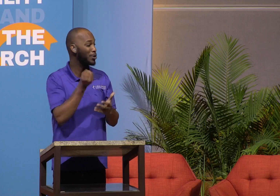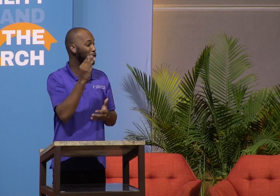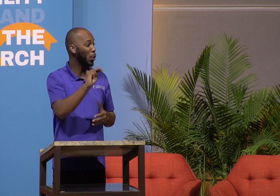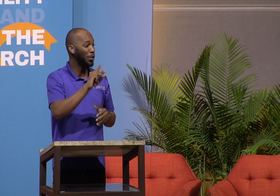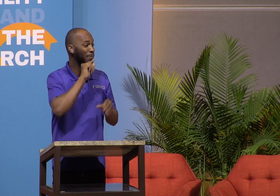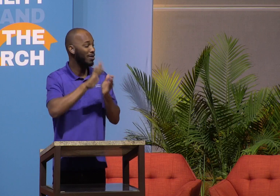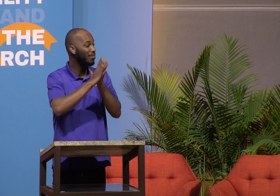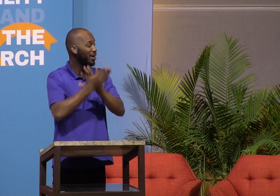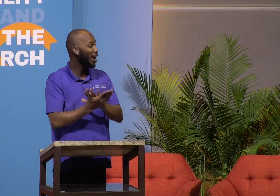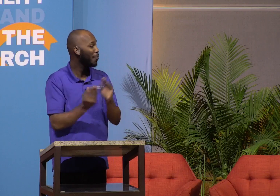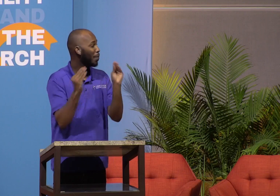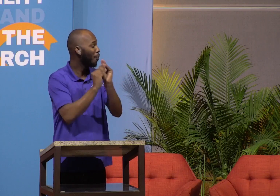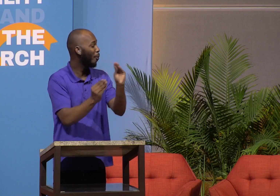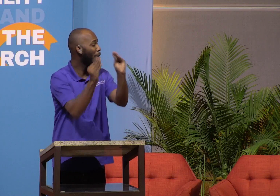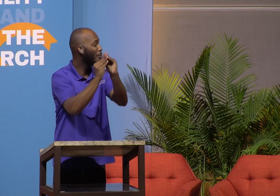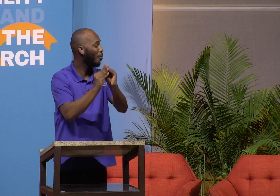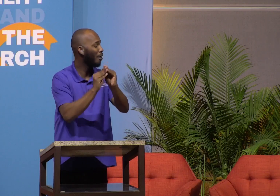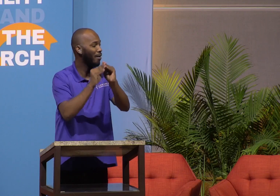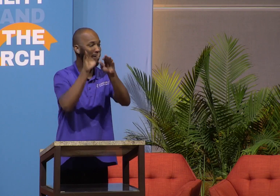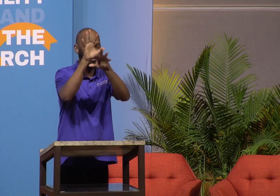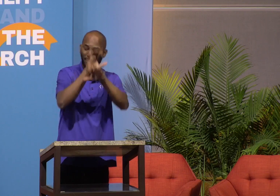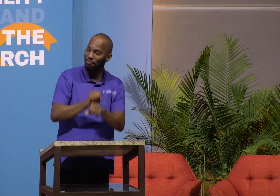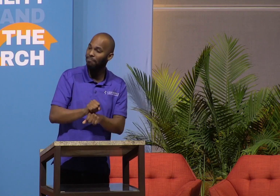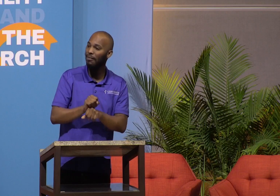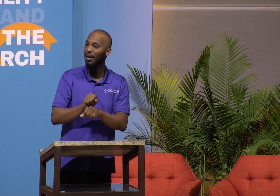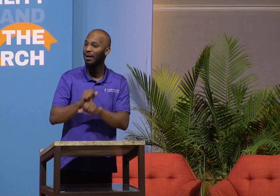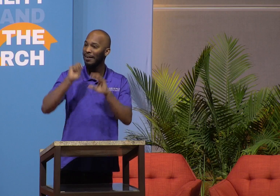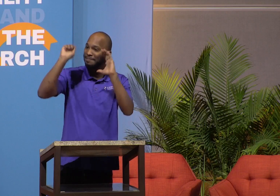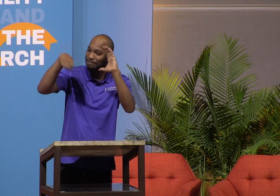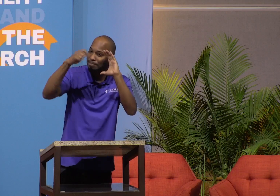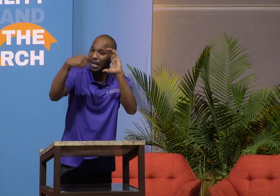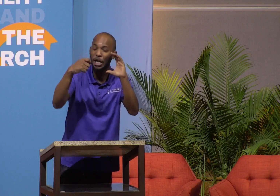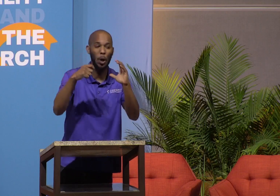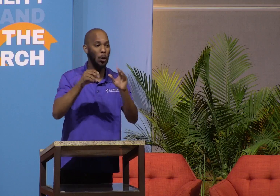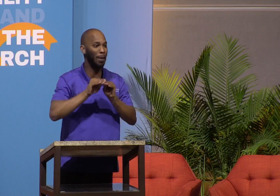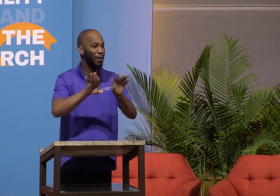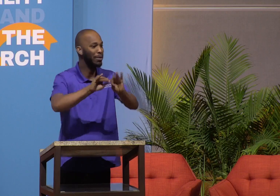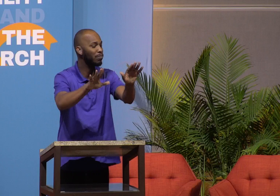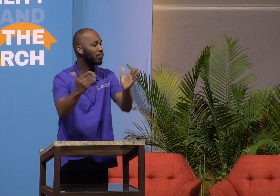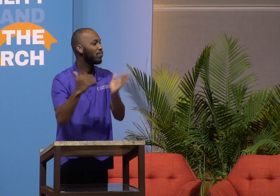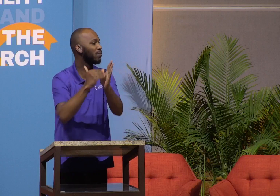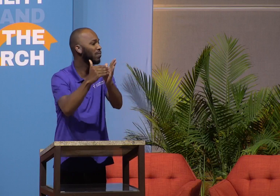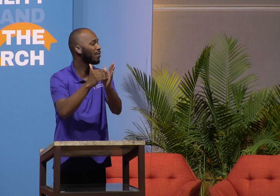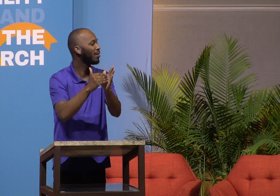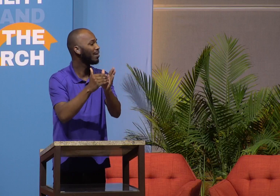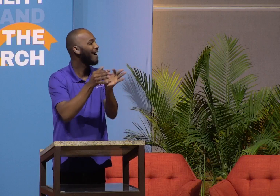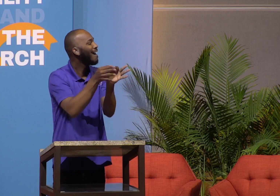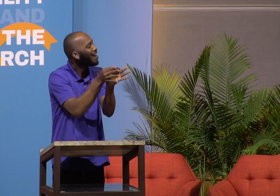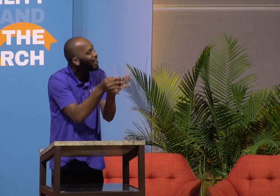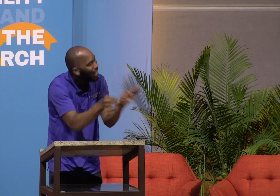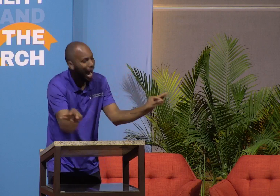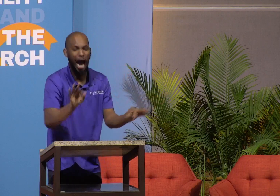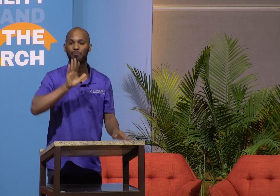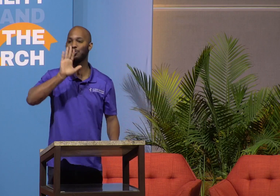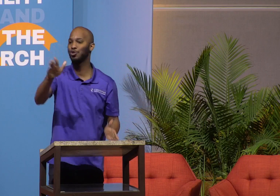When you're talking about a congregation wanting to be more diverse, when you're putting out all these promotional